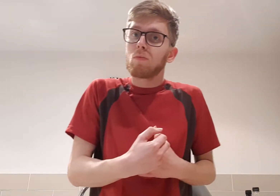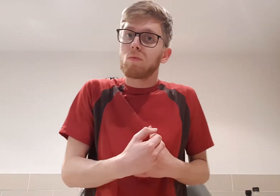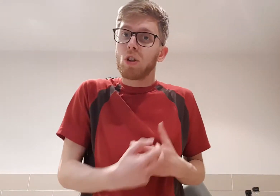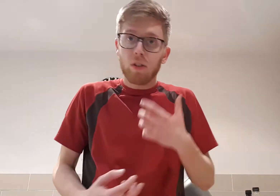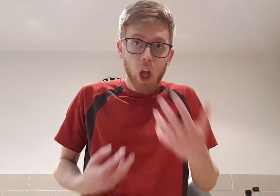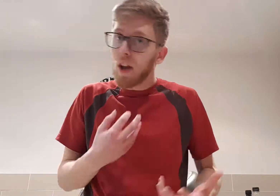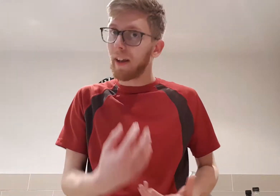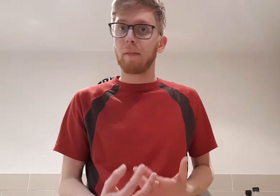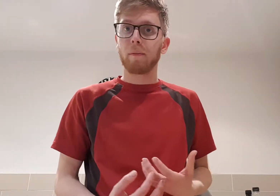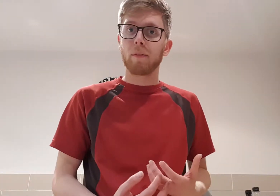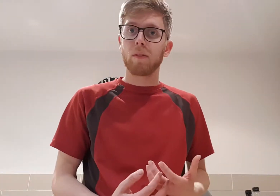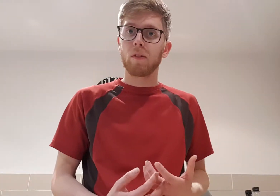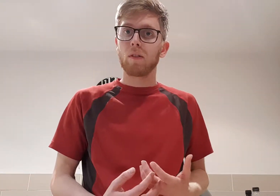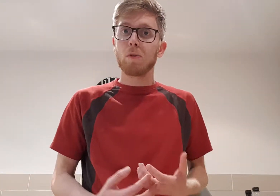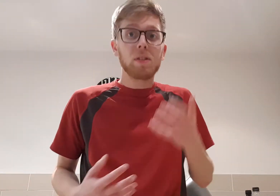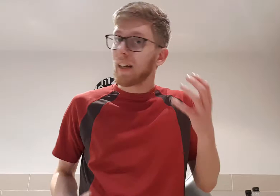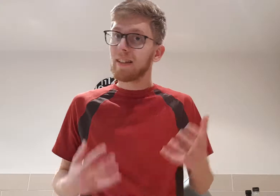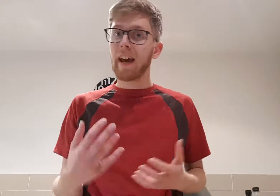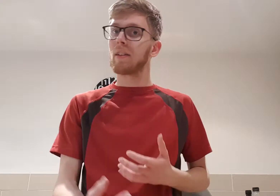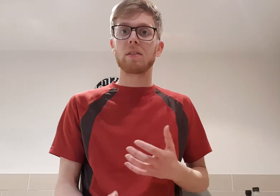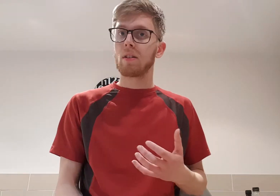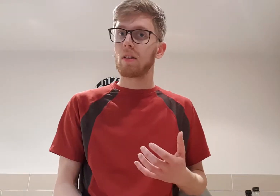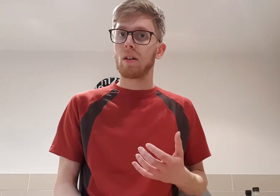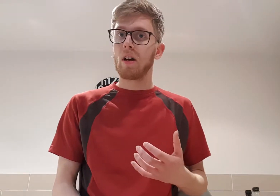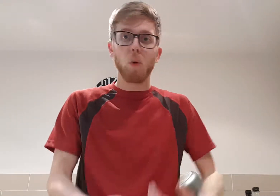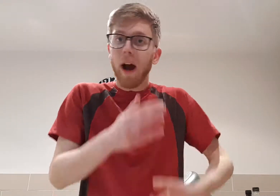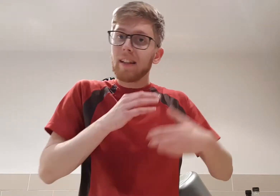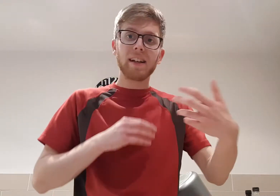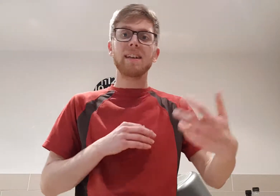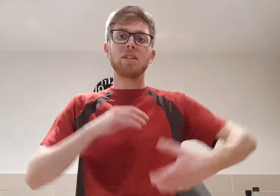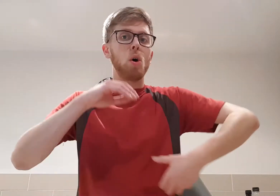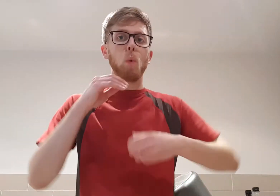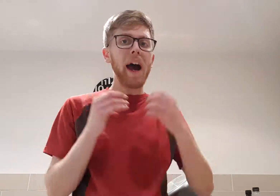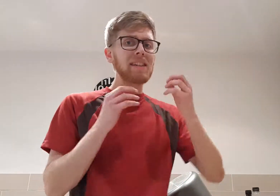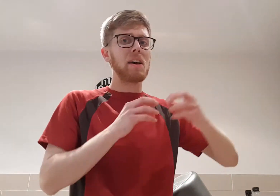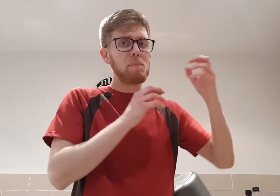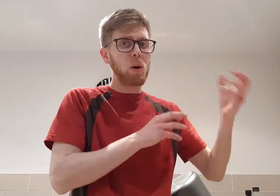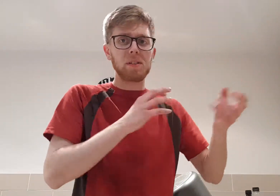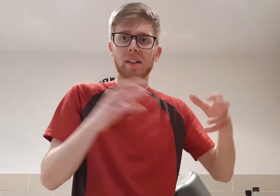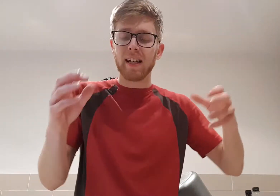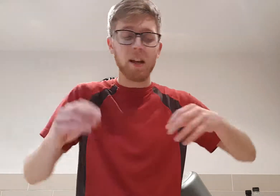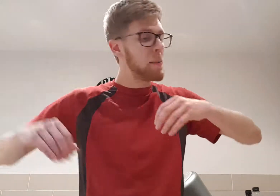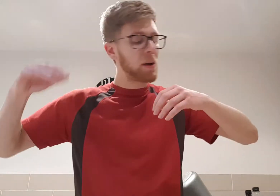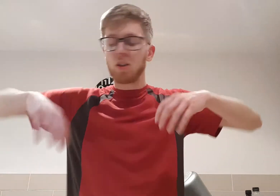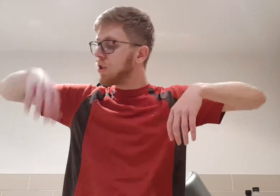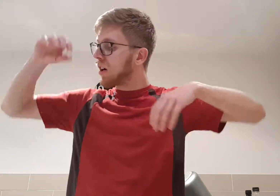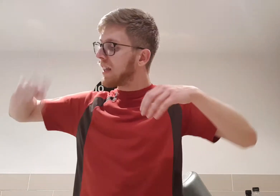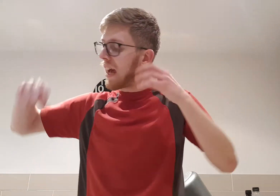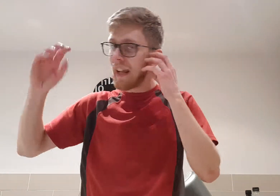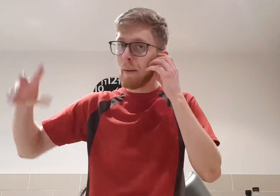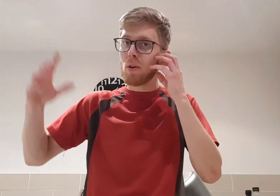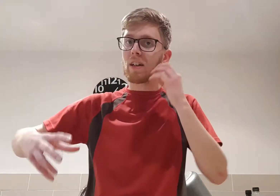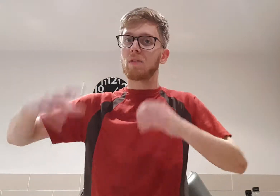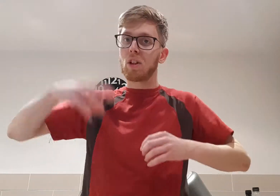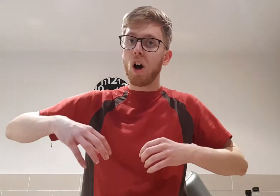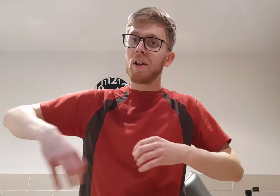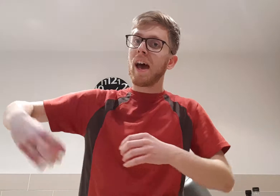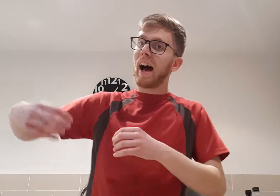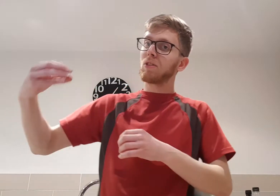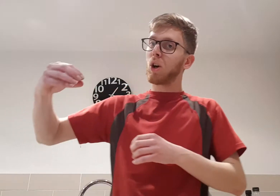to learning, you must take a test. Why do you take a test? Why is it important to take a test? Because you enable yourself to learn how to go from